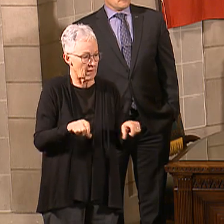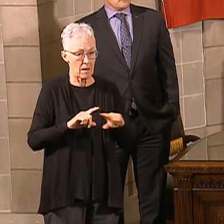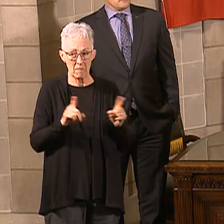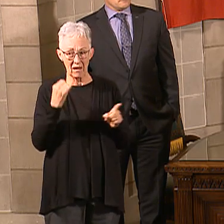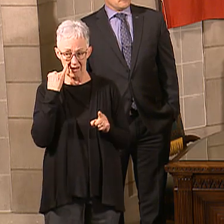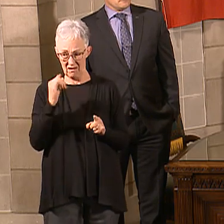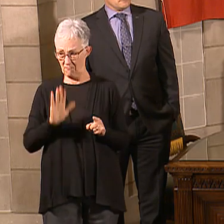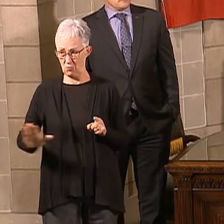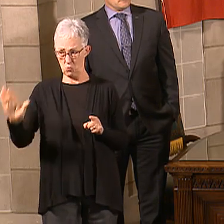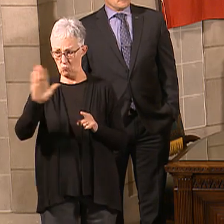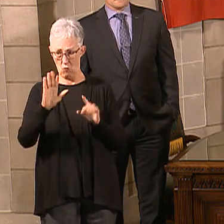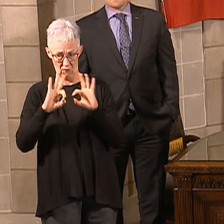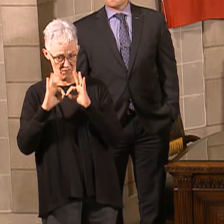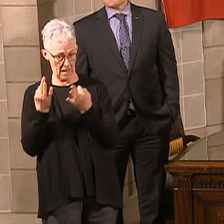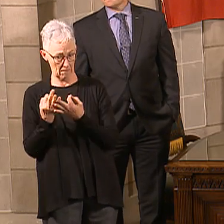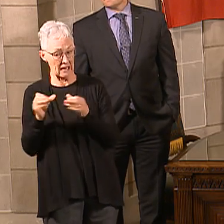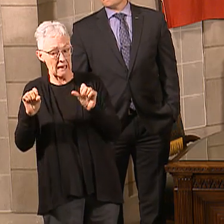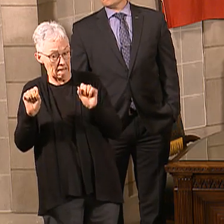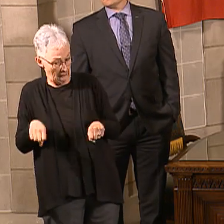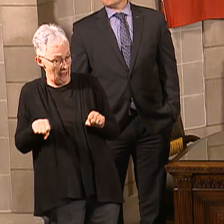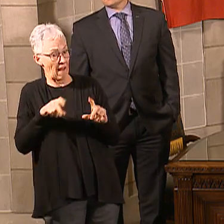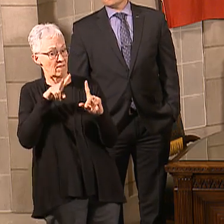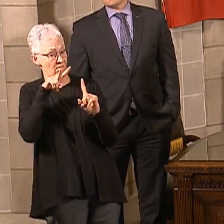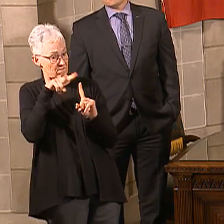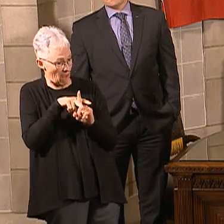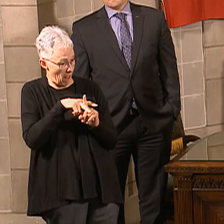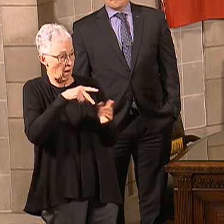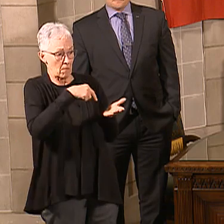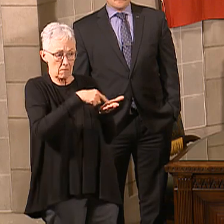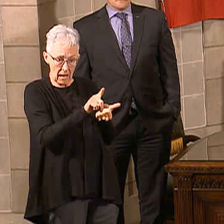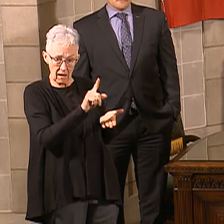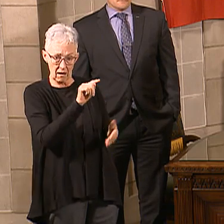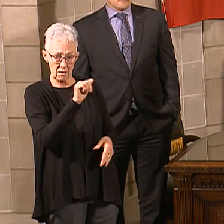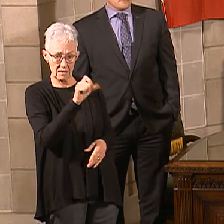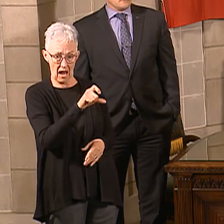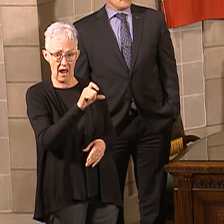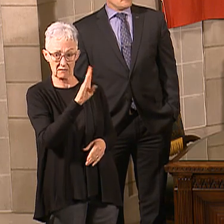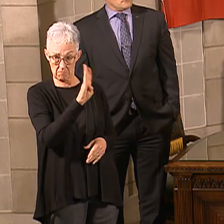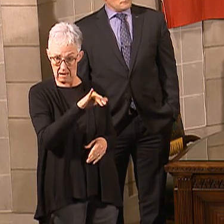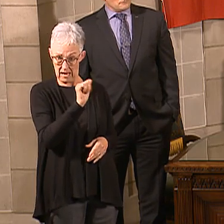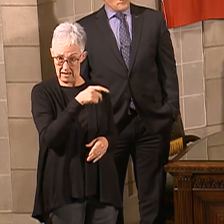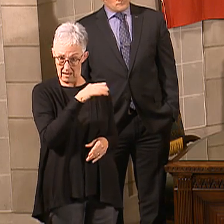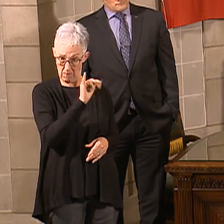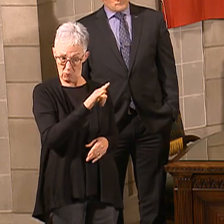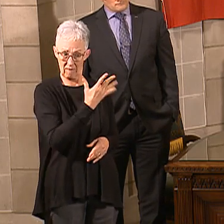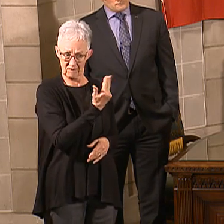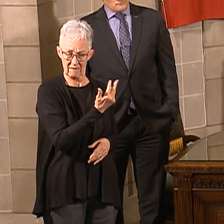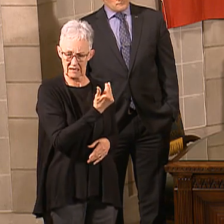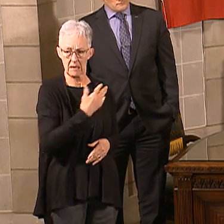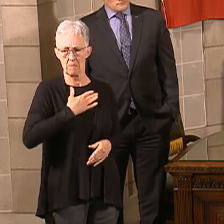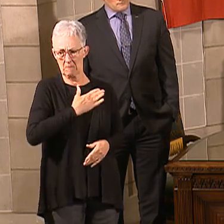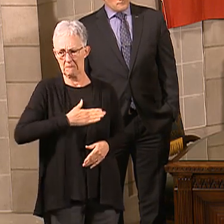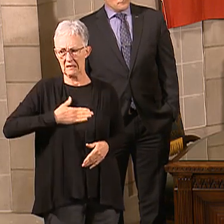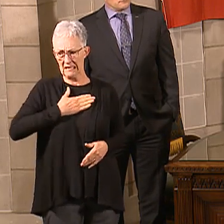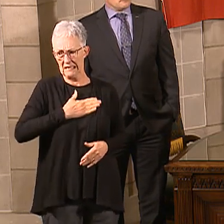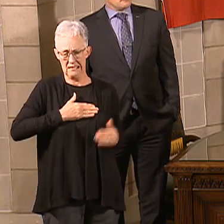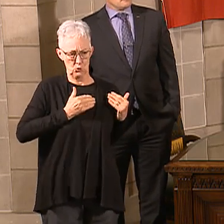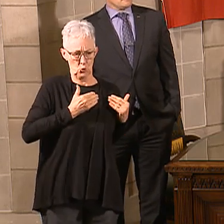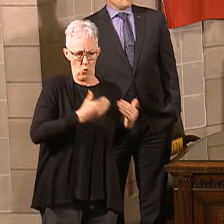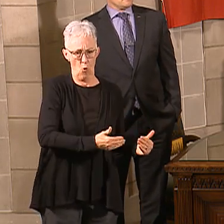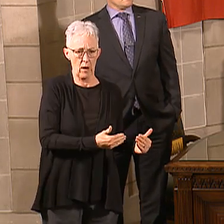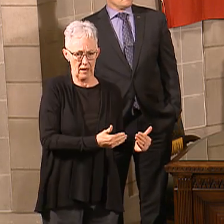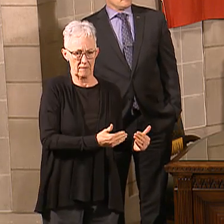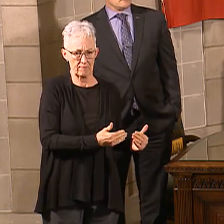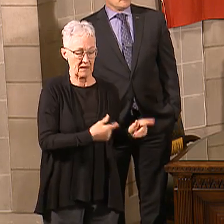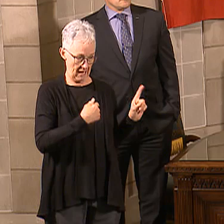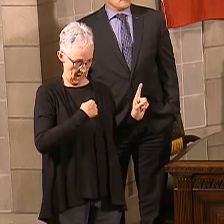by coronavirus, and if you can file by April 15th, please do so. I will be filing by April 15th. I've asked my cabinet to